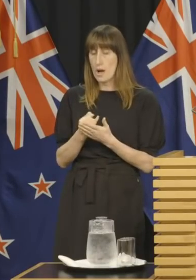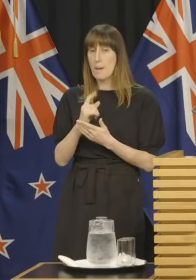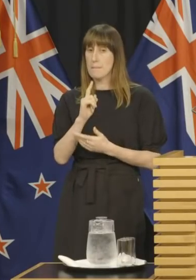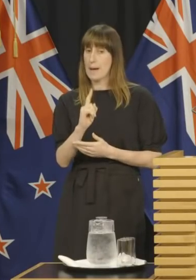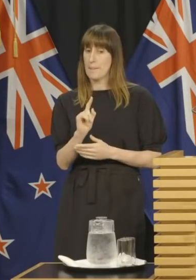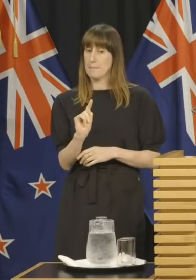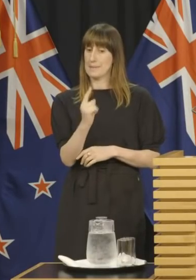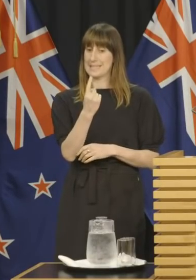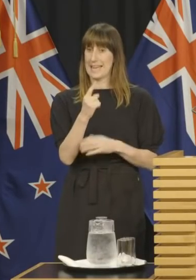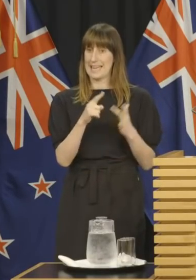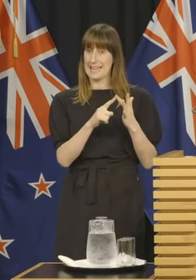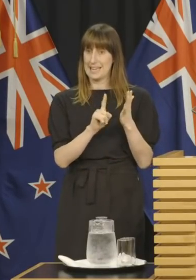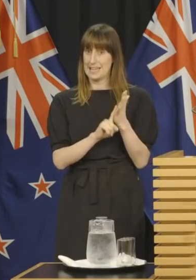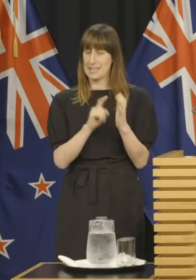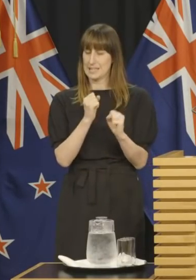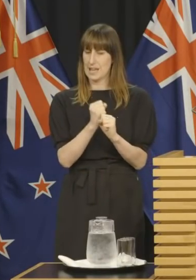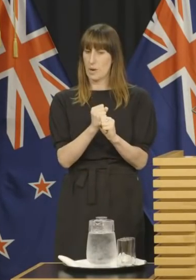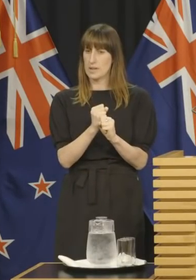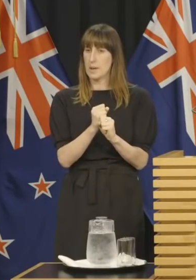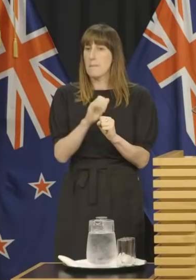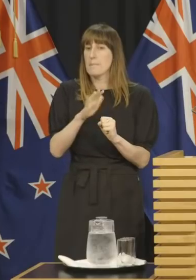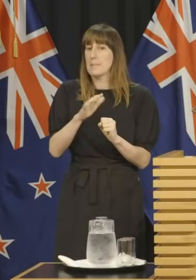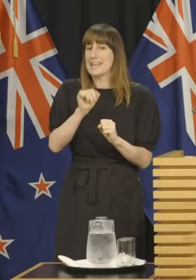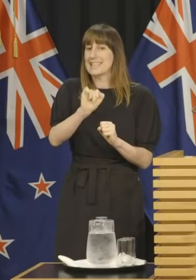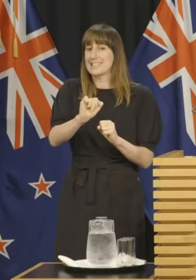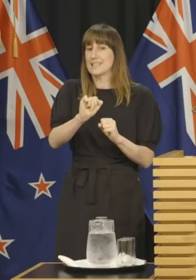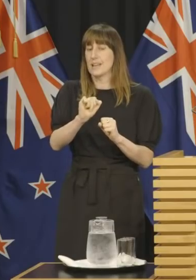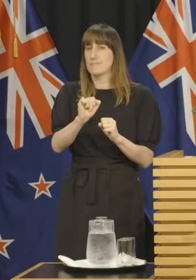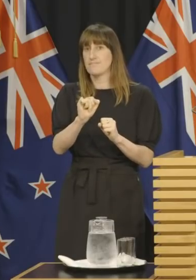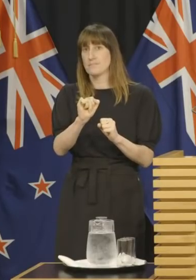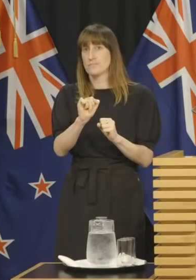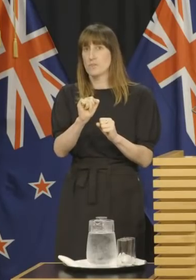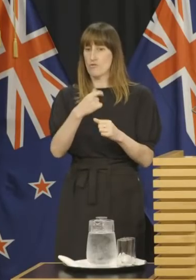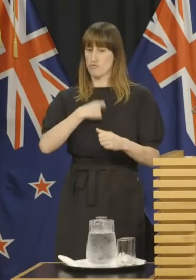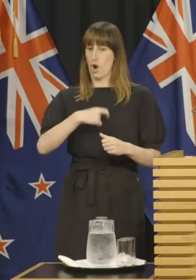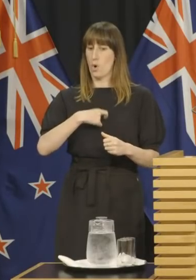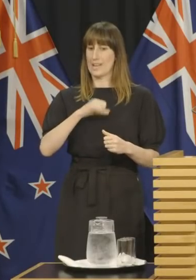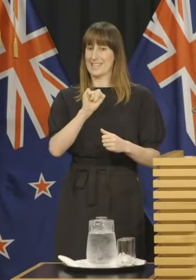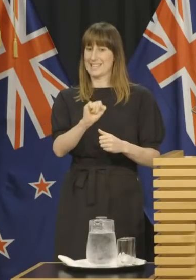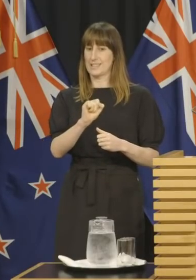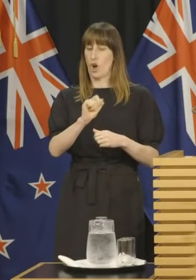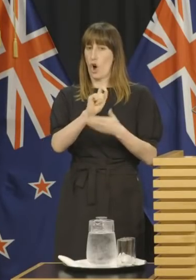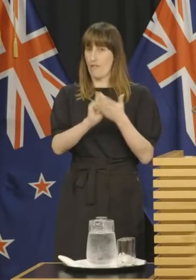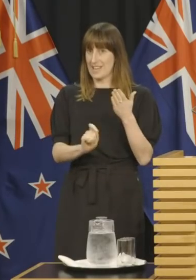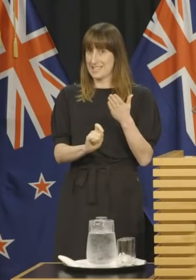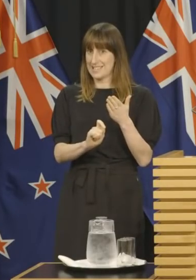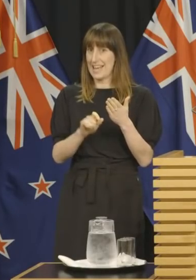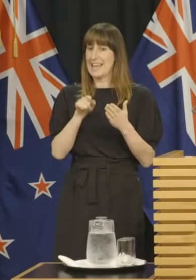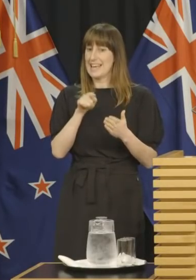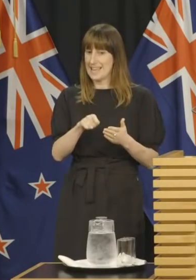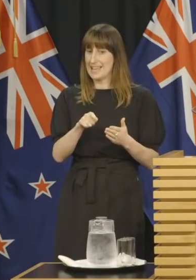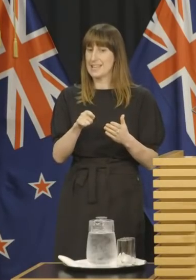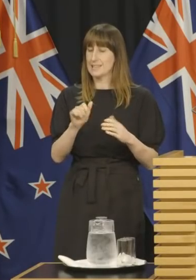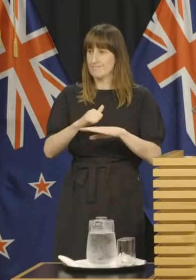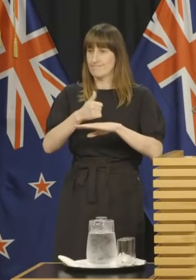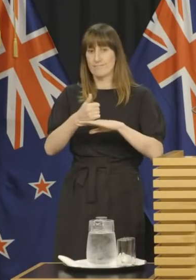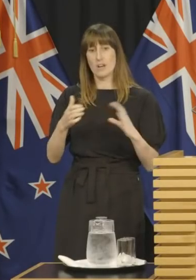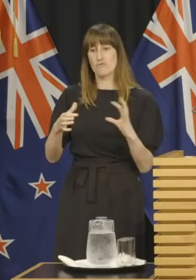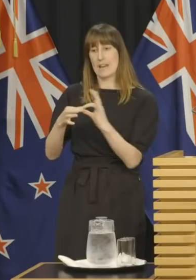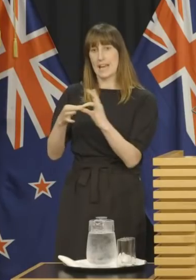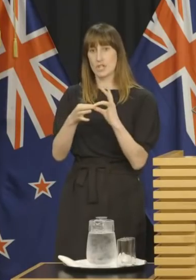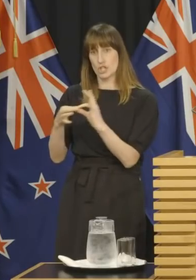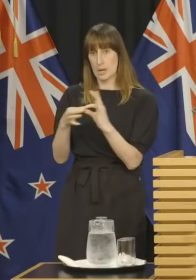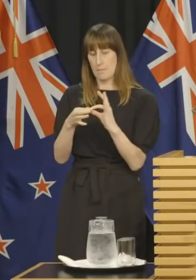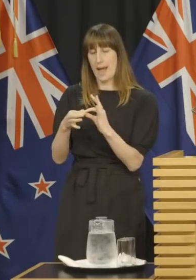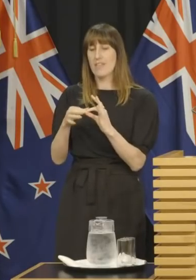whether or not he has inappropriately used his office to sustain a relationship. And that is not something I am comfortable with and has fed into